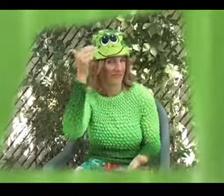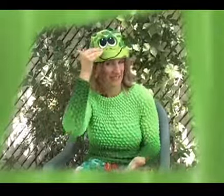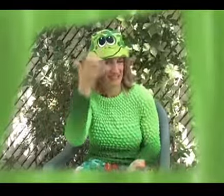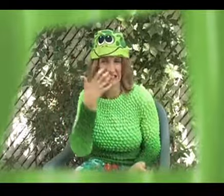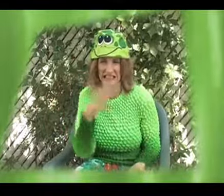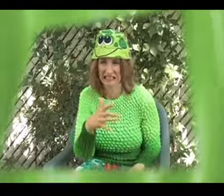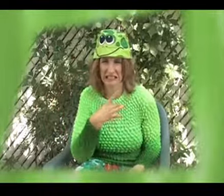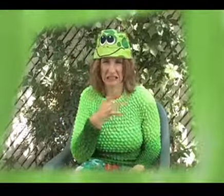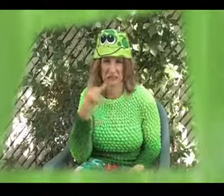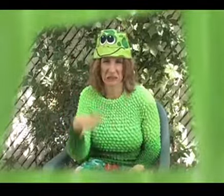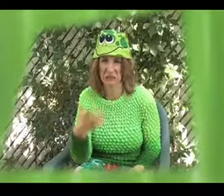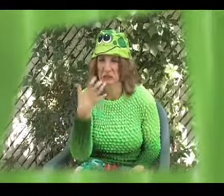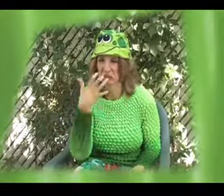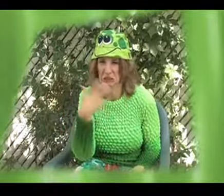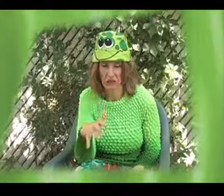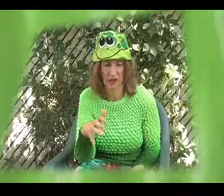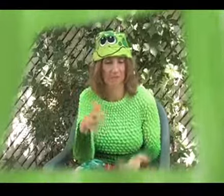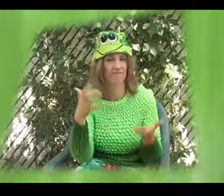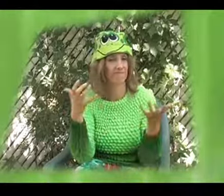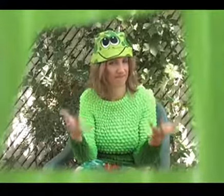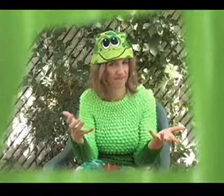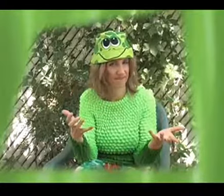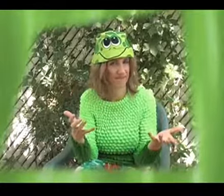Because it knows it's hot, and it doesn't like the heat.